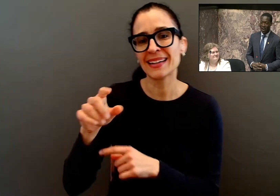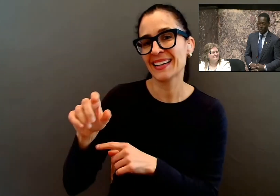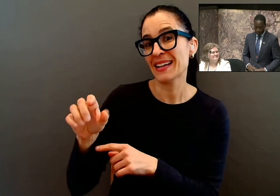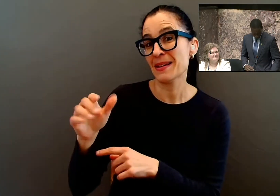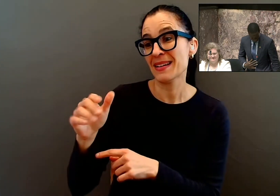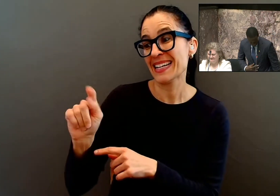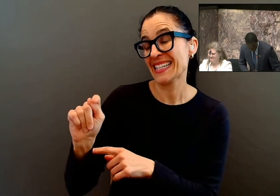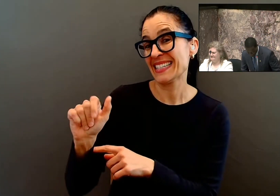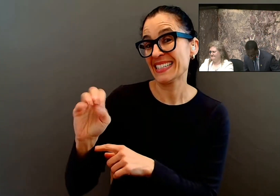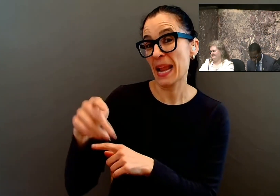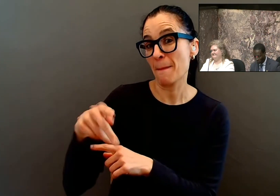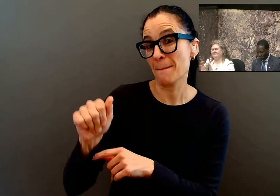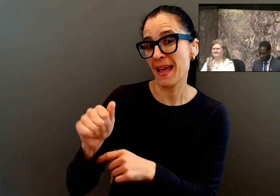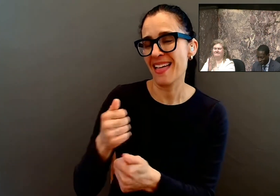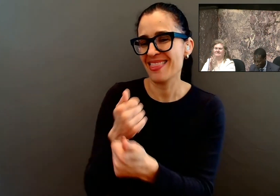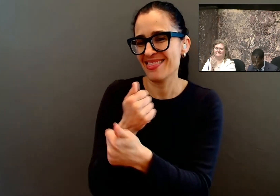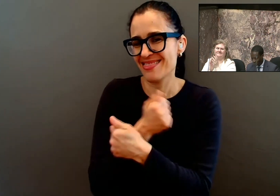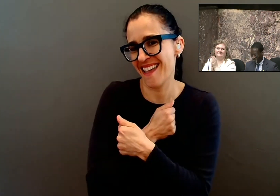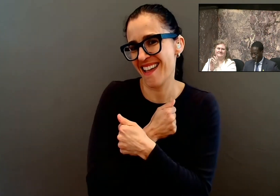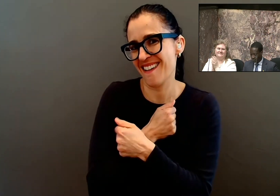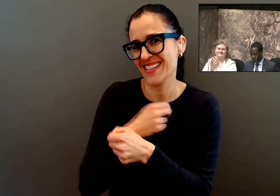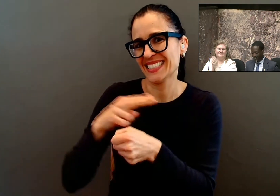Americans to Nanaimo.